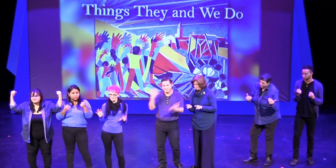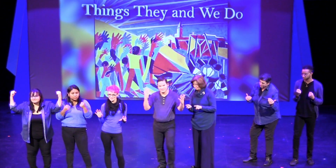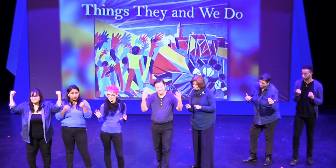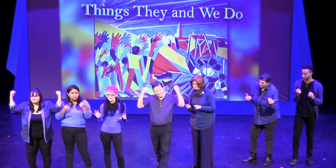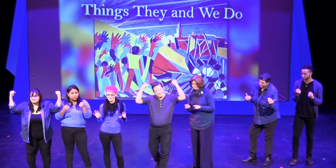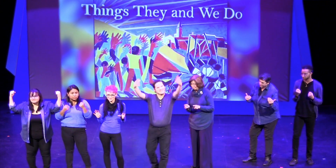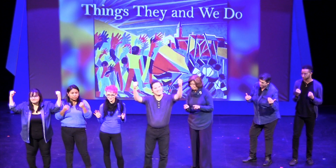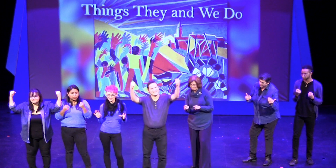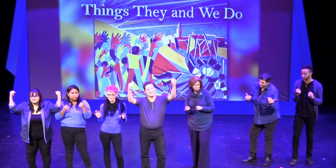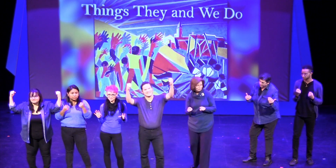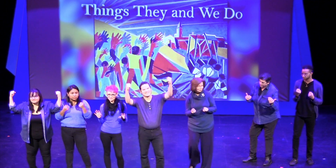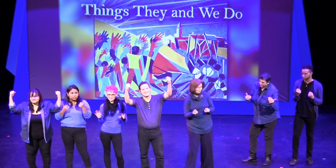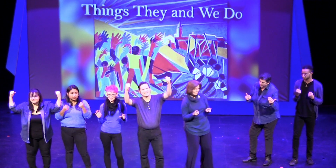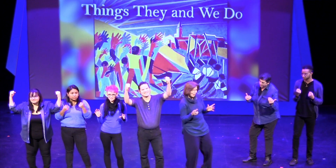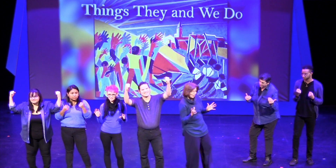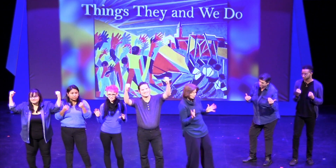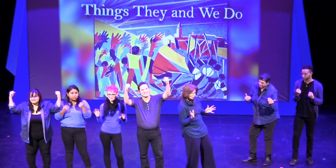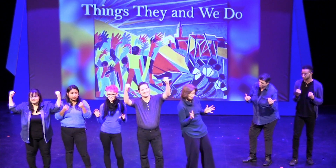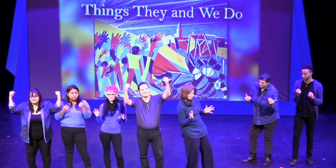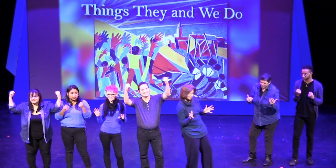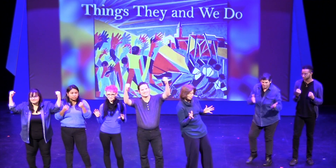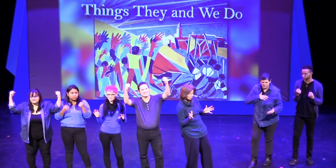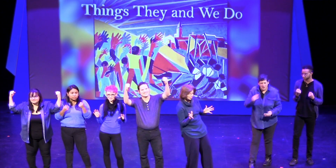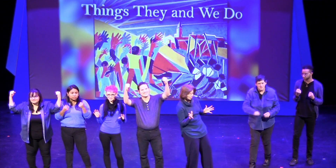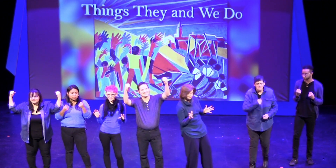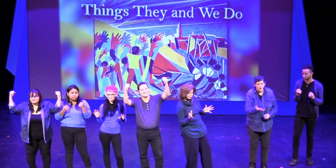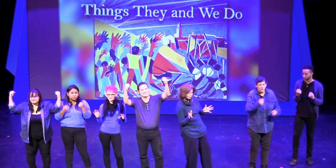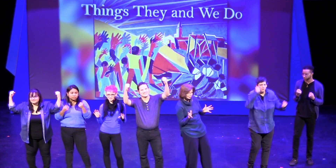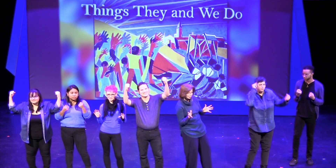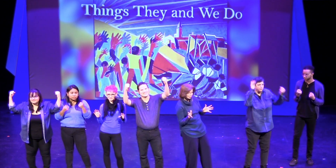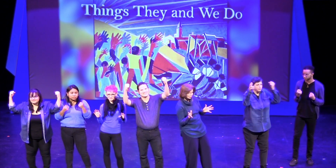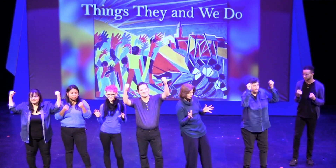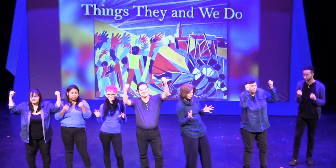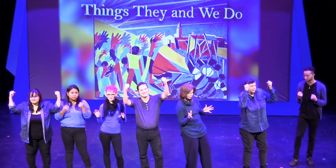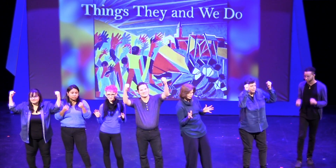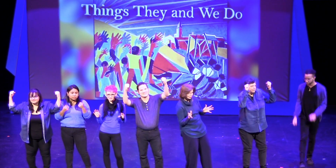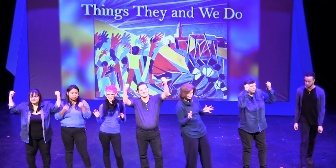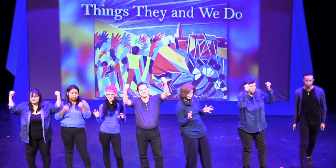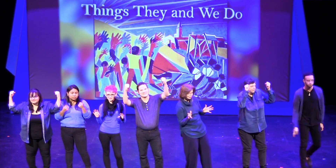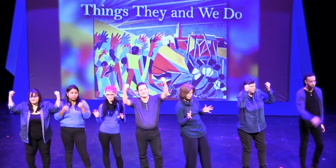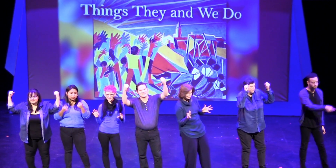sign. We sign. We sign. We create poetry in our sign